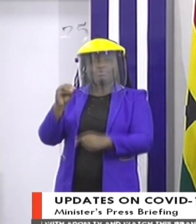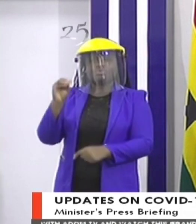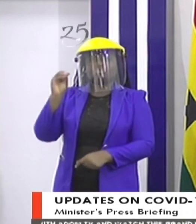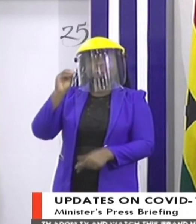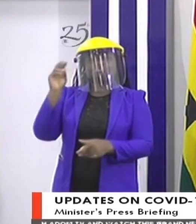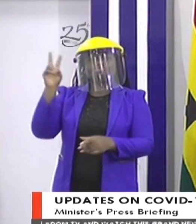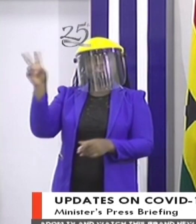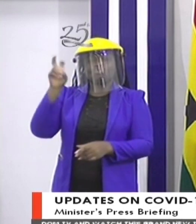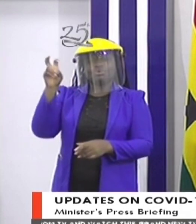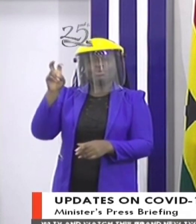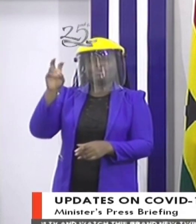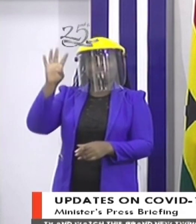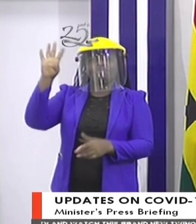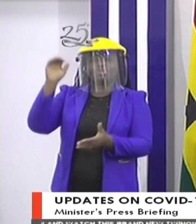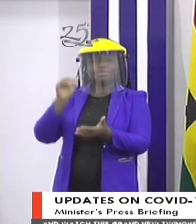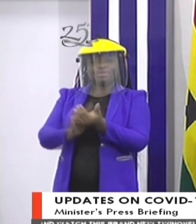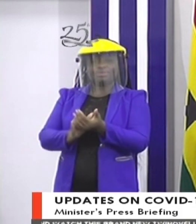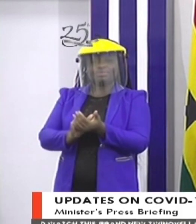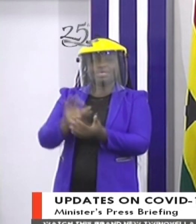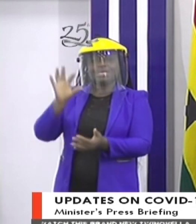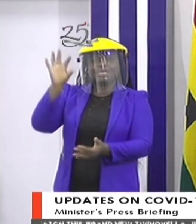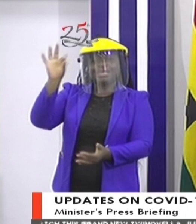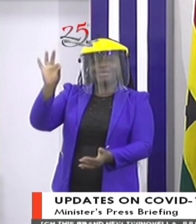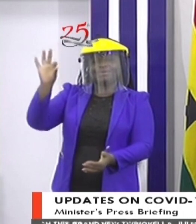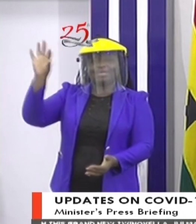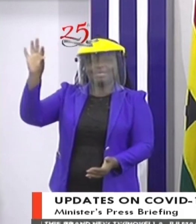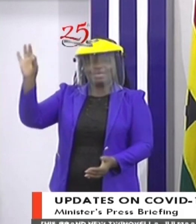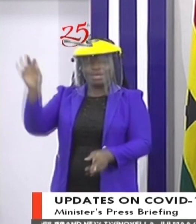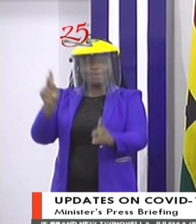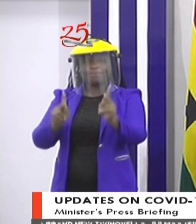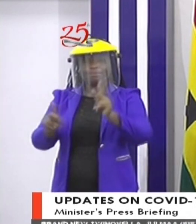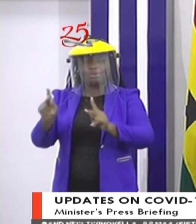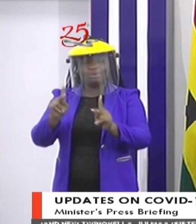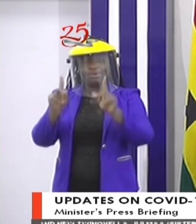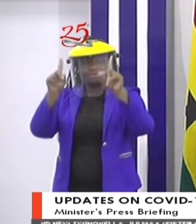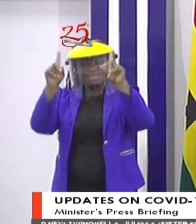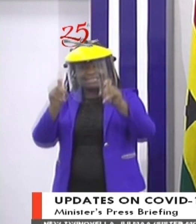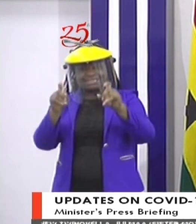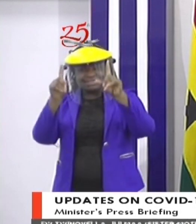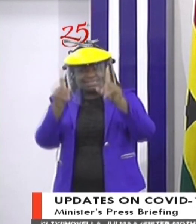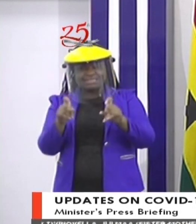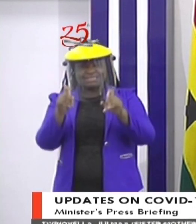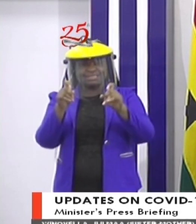204,000 cases, 909 persons that have been tested.